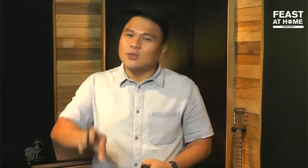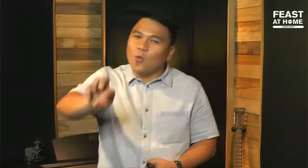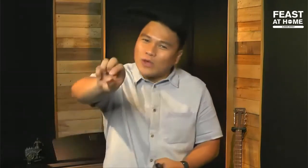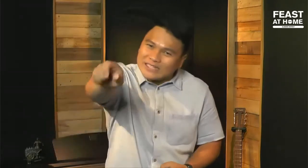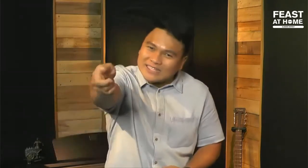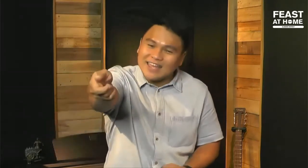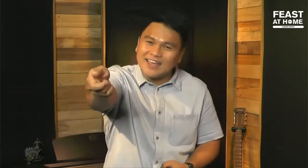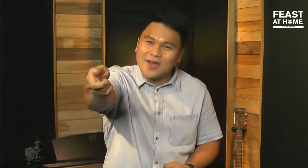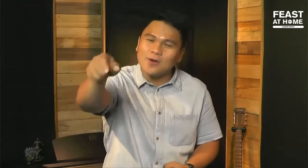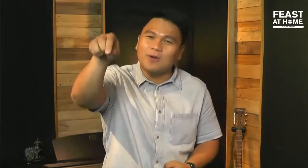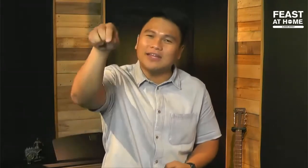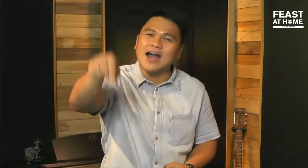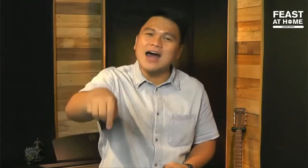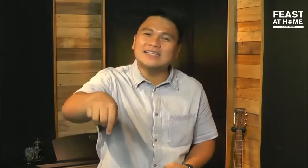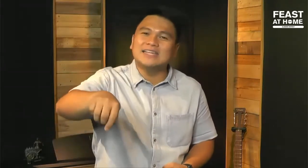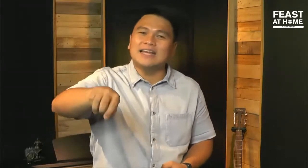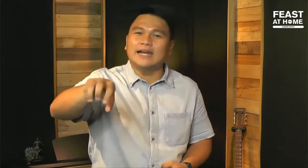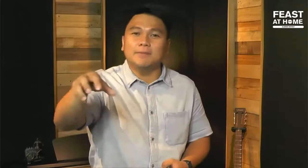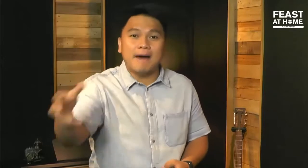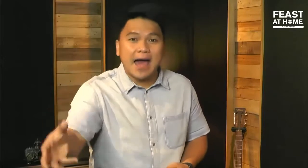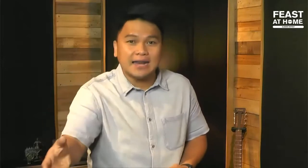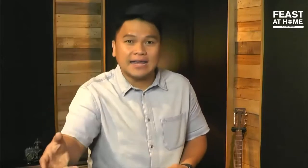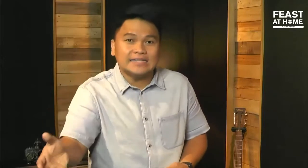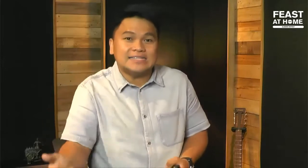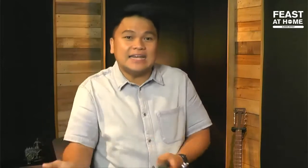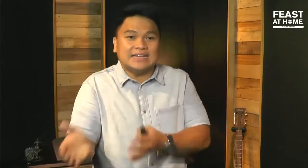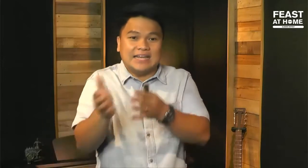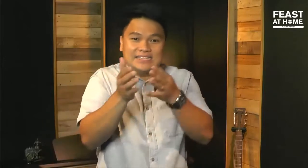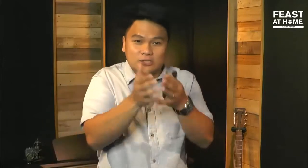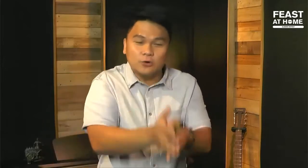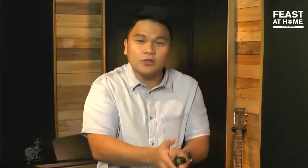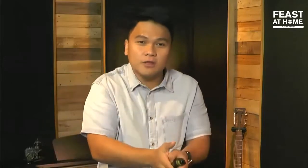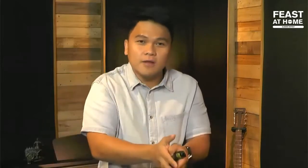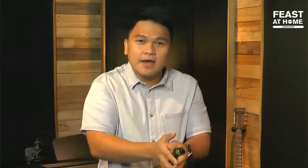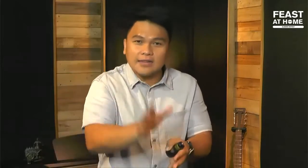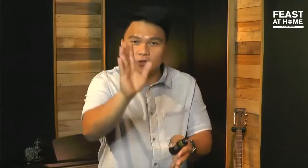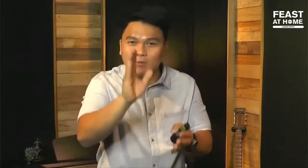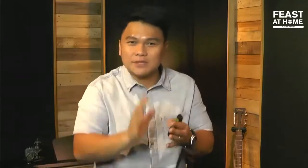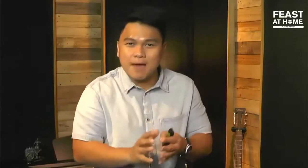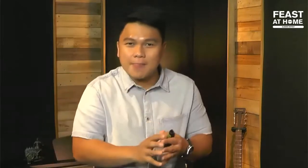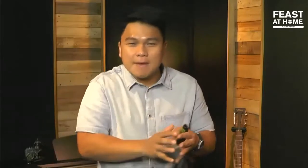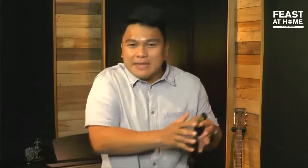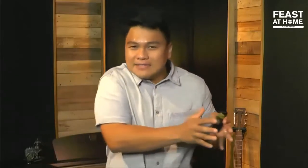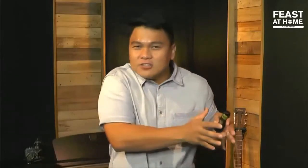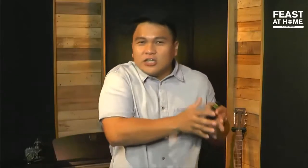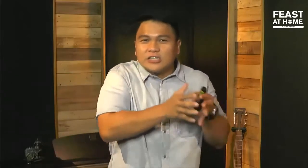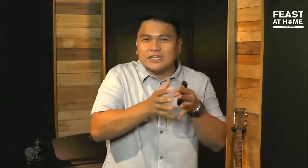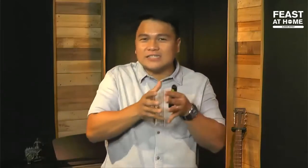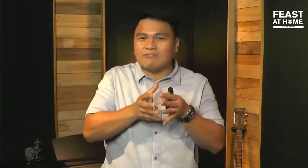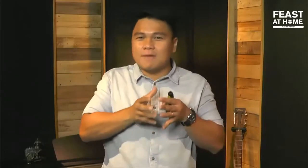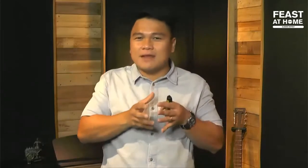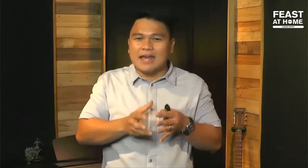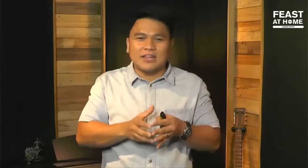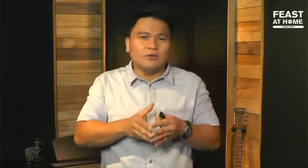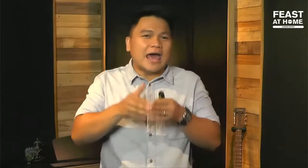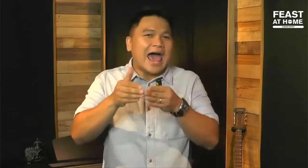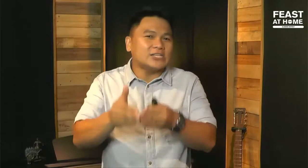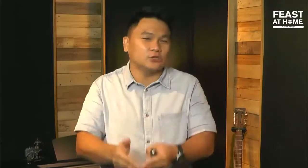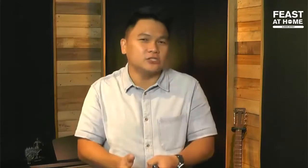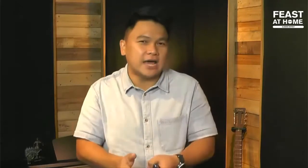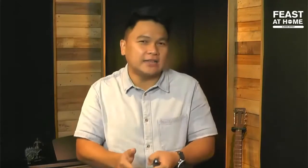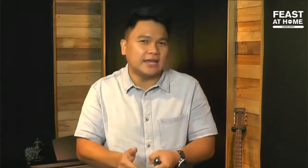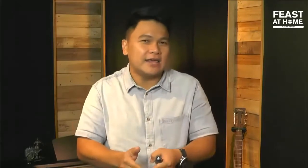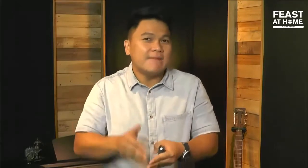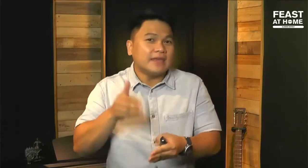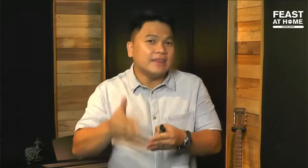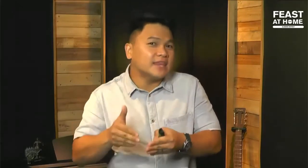excuses twisting what God has declared bad and say that it is good, at ito, masama. Minsan, gina-justify pa natin yung